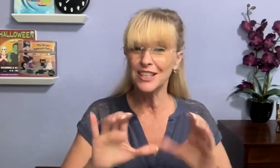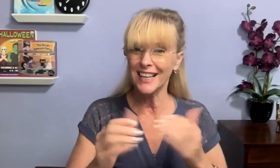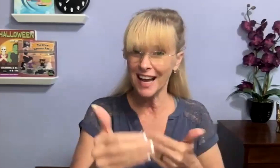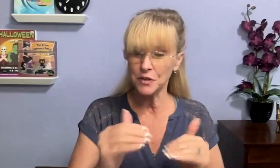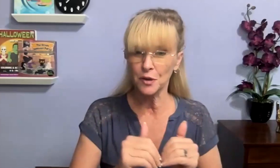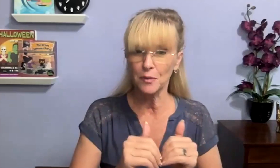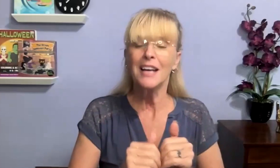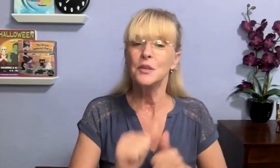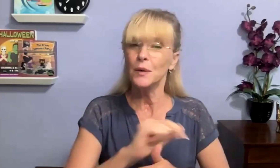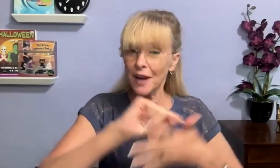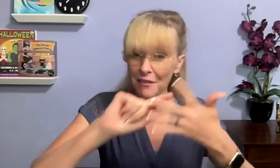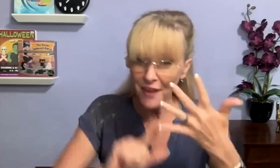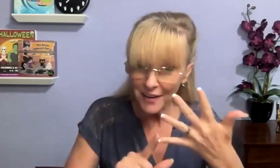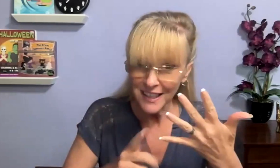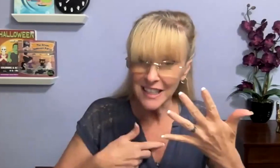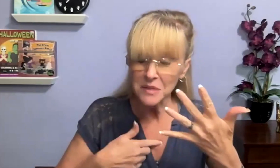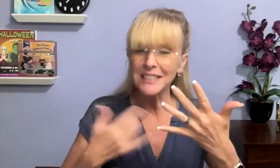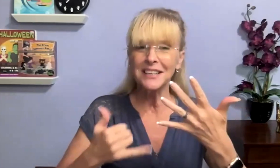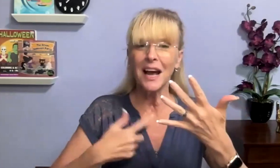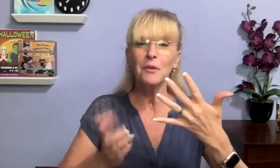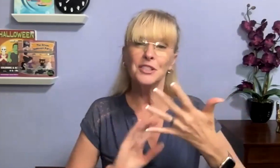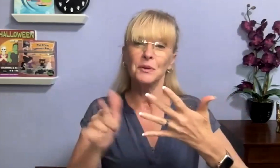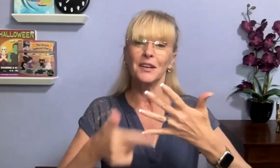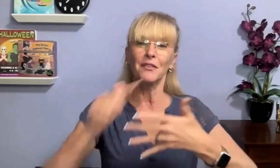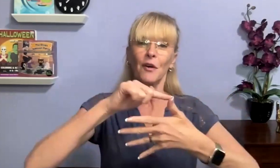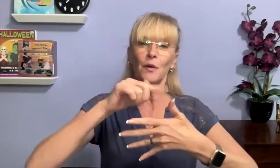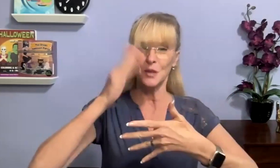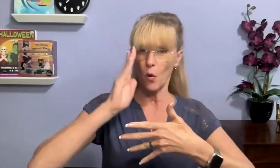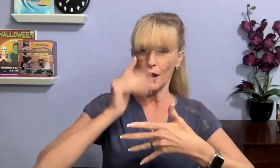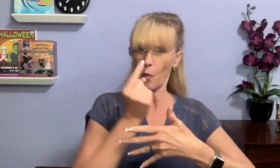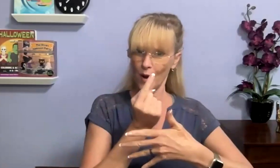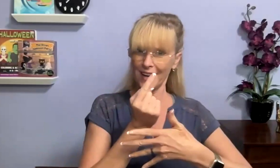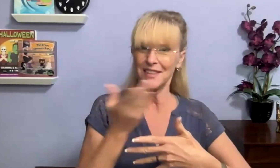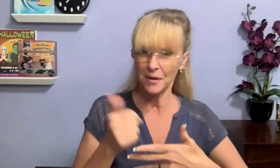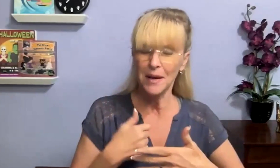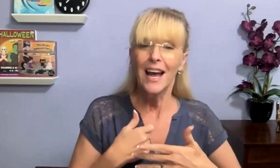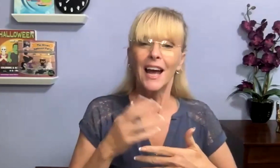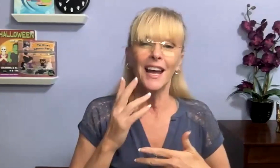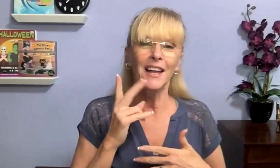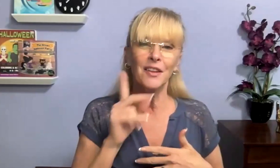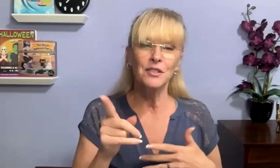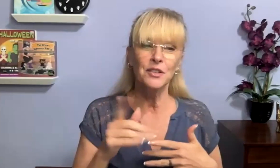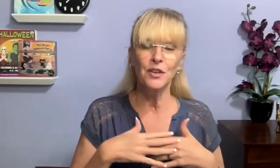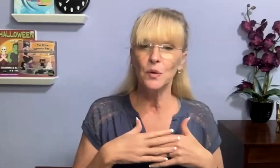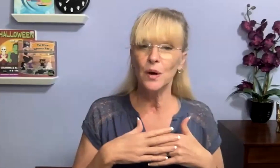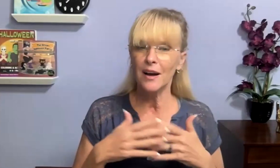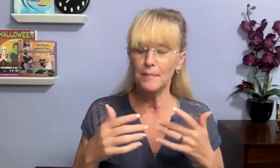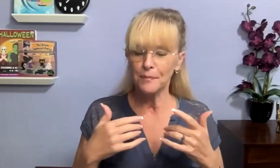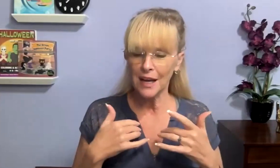in the classroom. So we do have 5 things, but tonight we're just really going to focus on one of them. And those of you